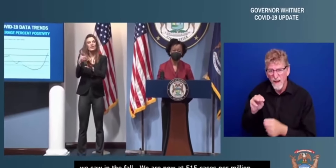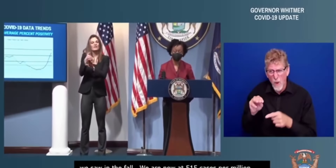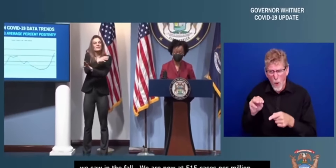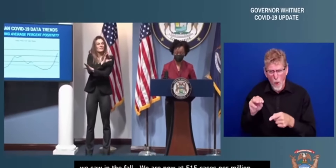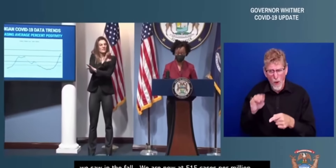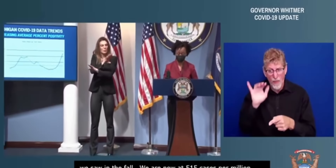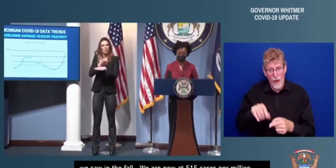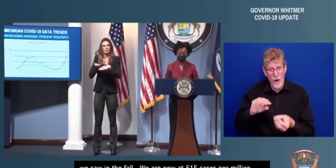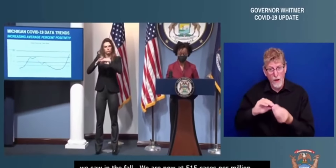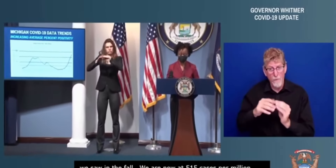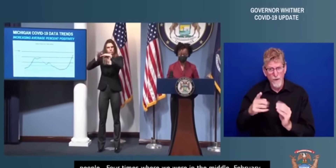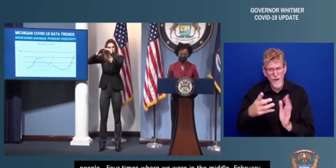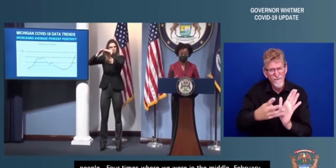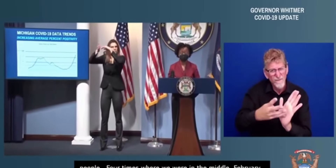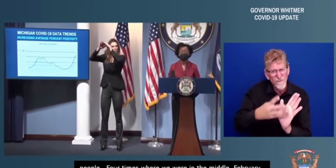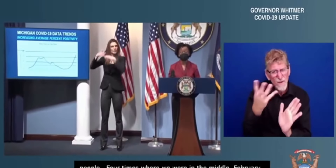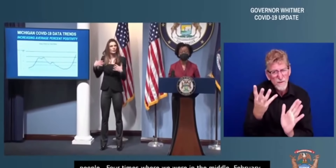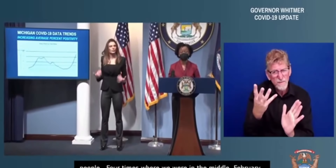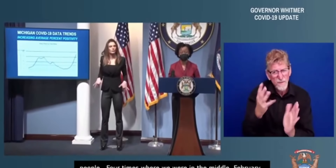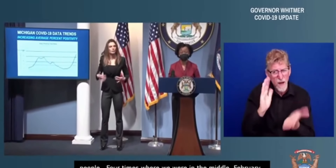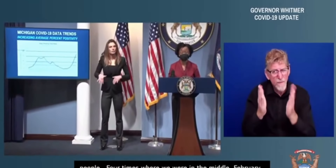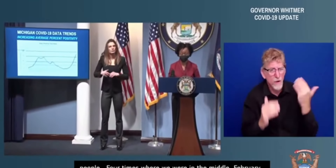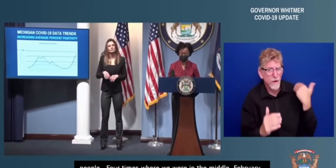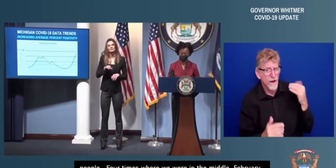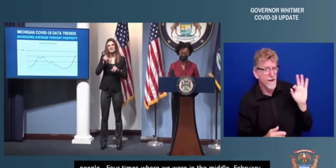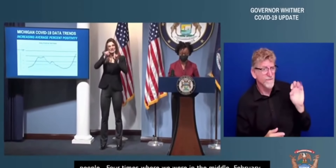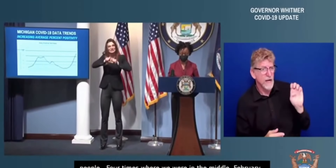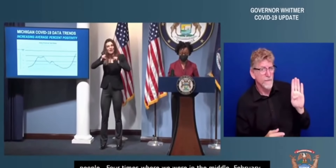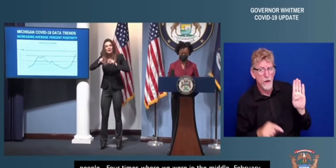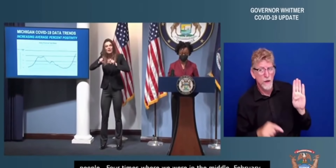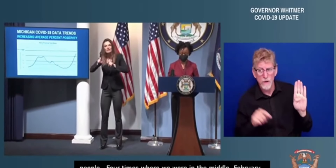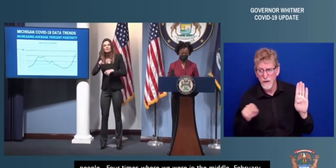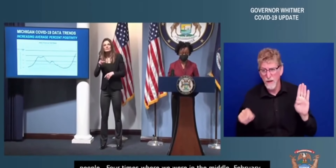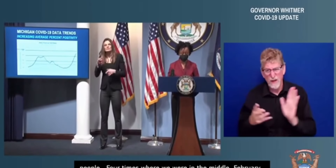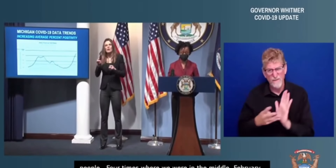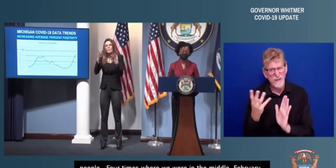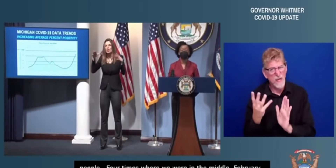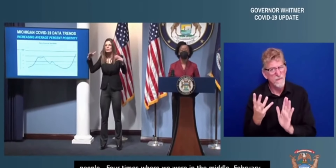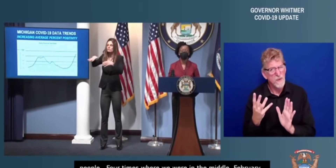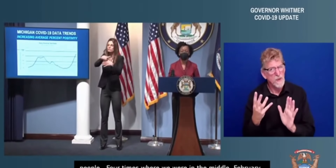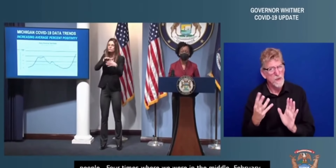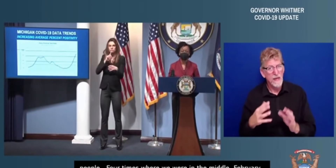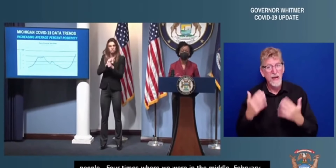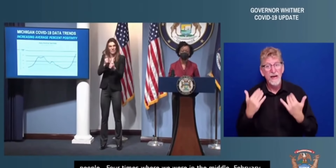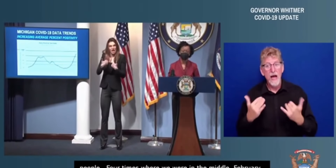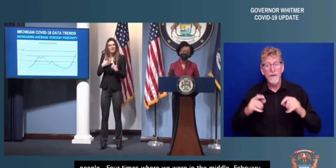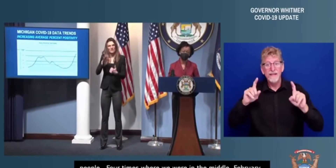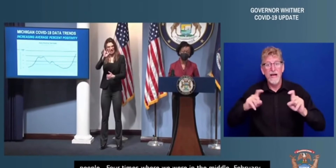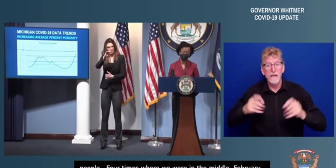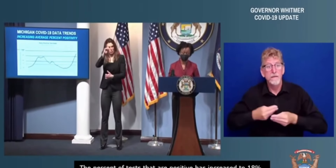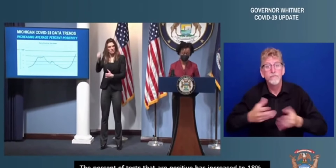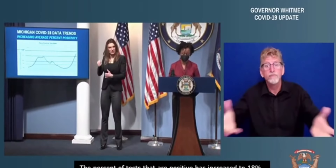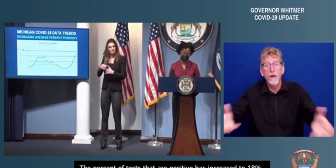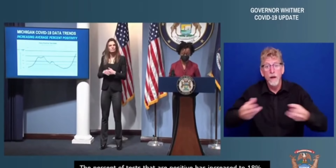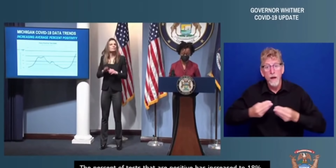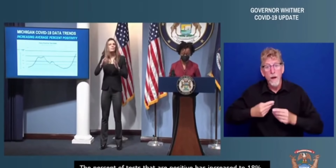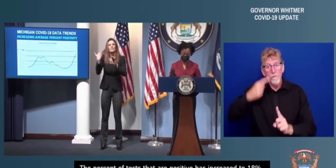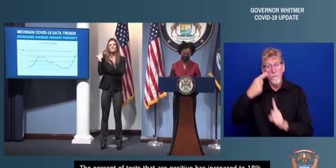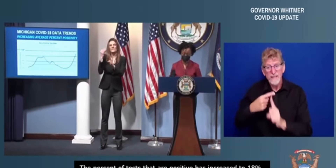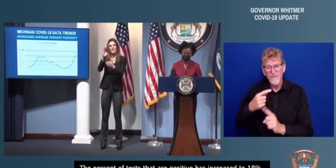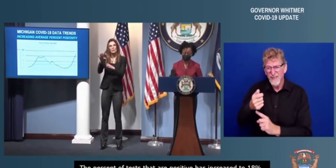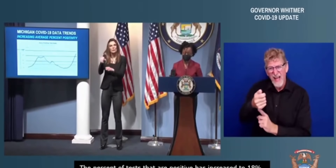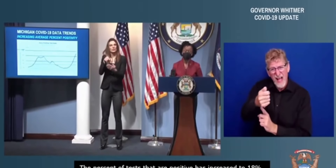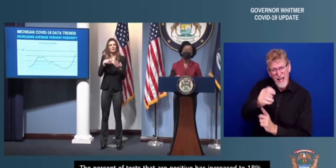of tests that are positive has now increased to 18%, also 4 times where we were in the middle of